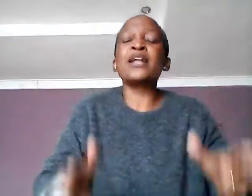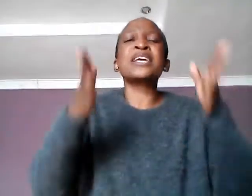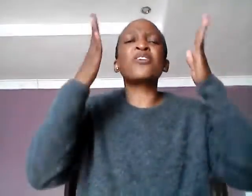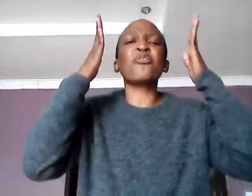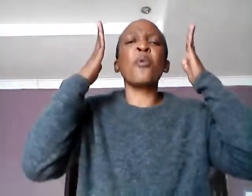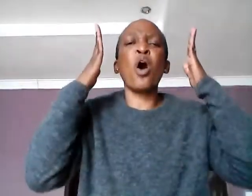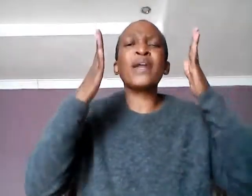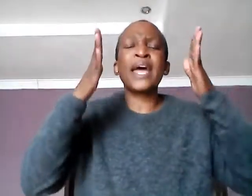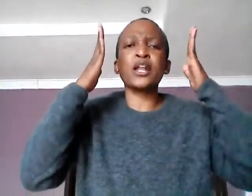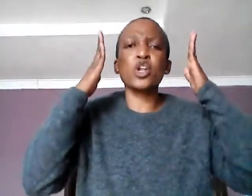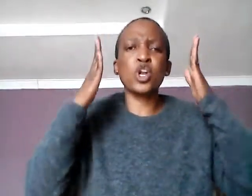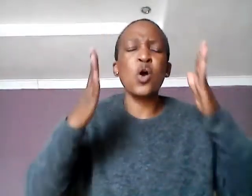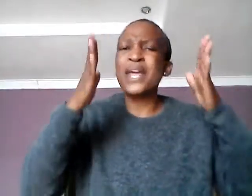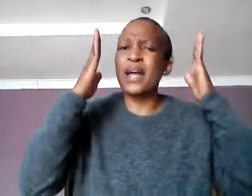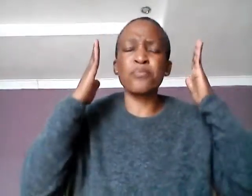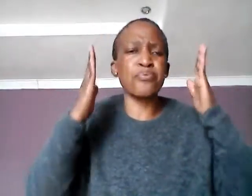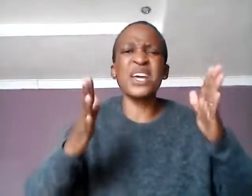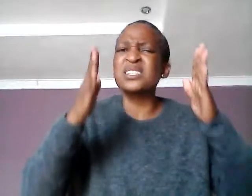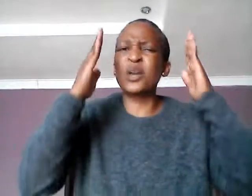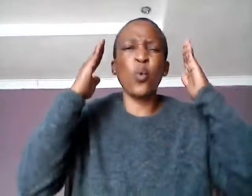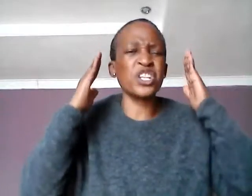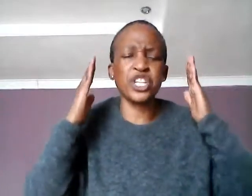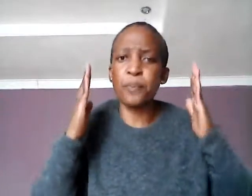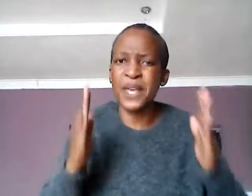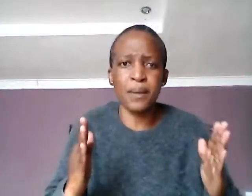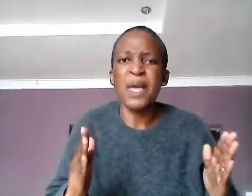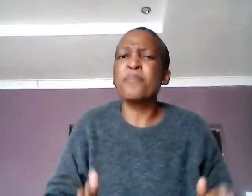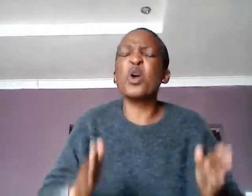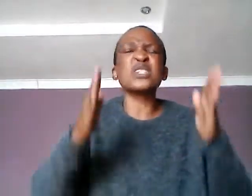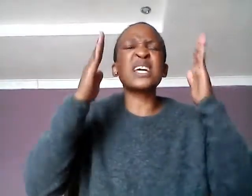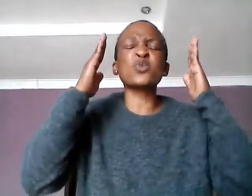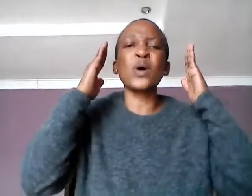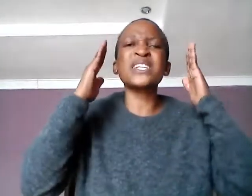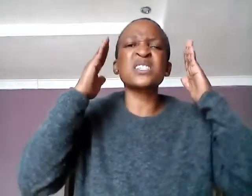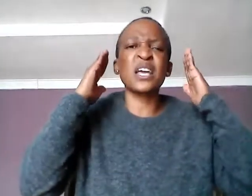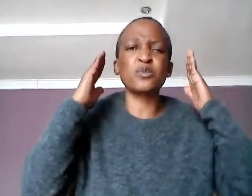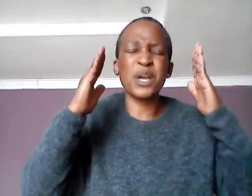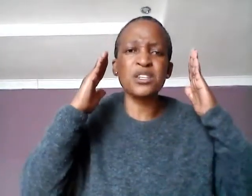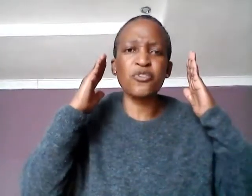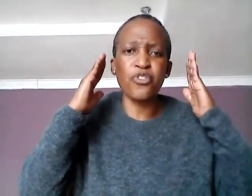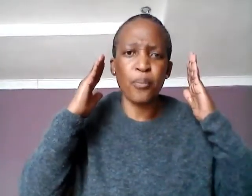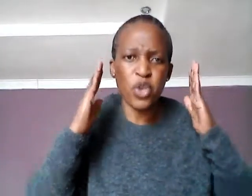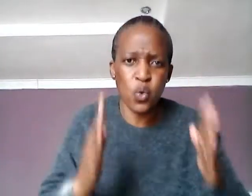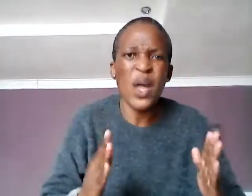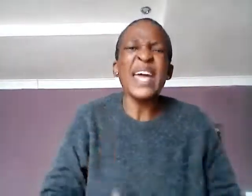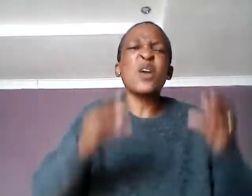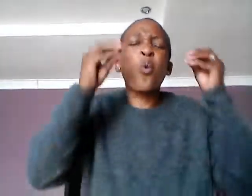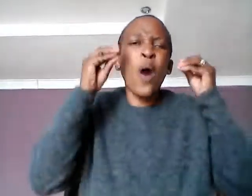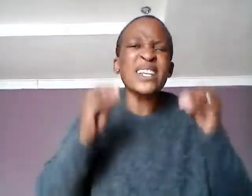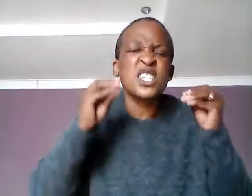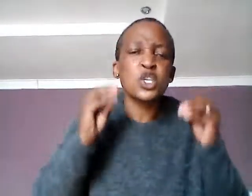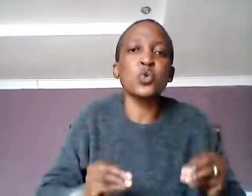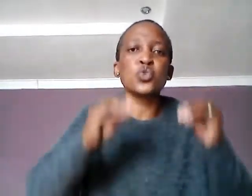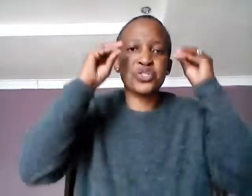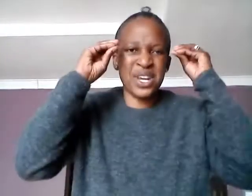give him honor and glory and praise and worship him, because that's what he's expecting from you. He wants you to trust